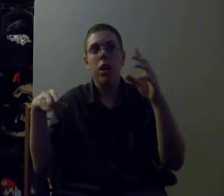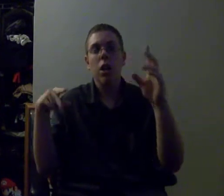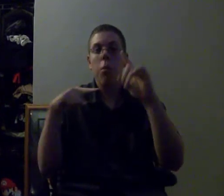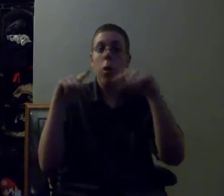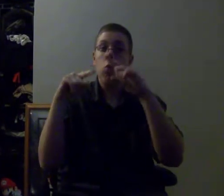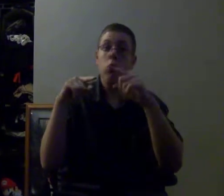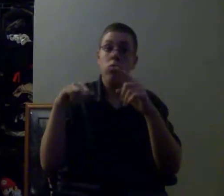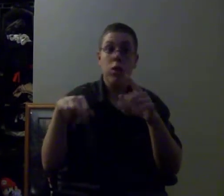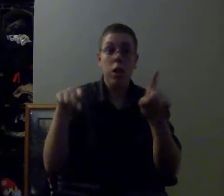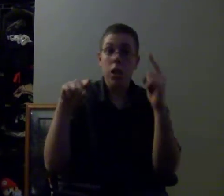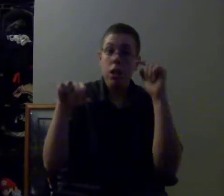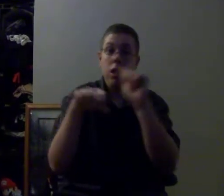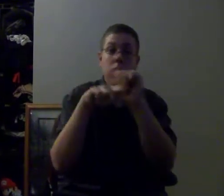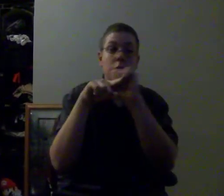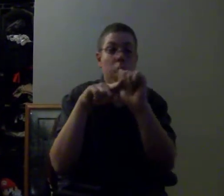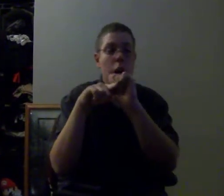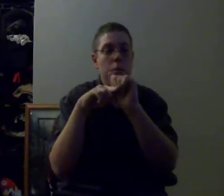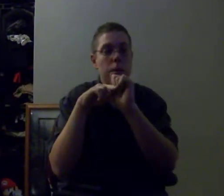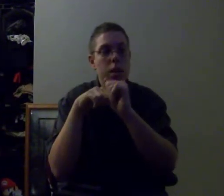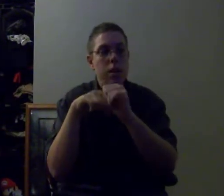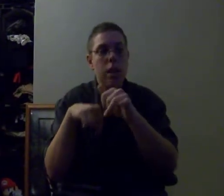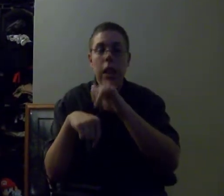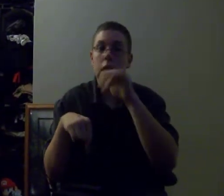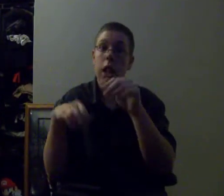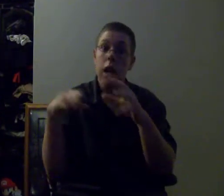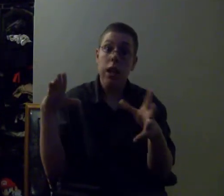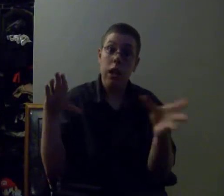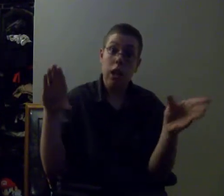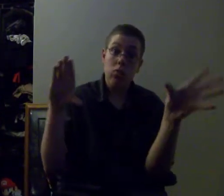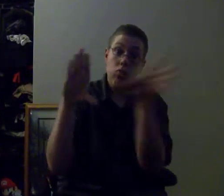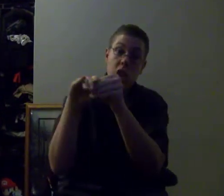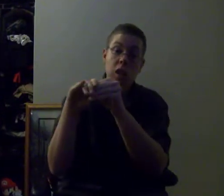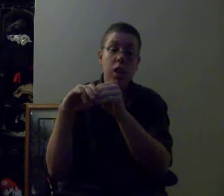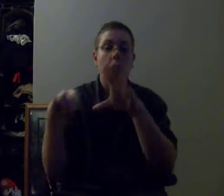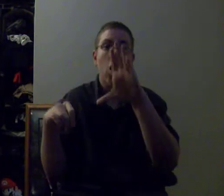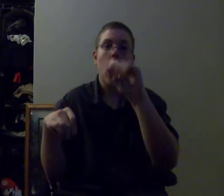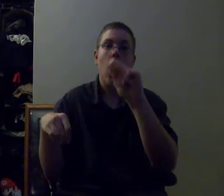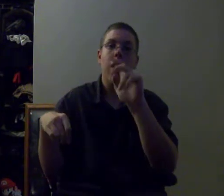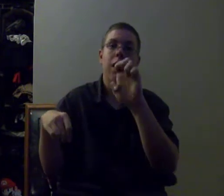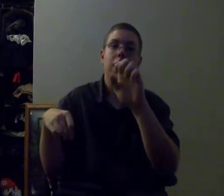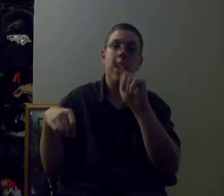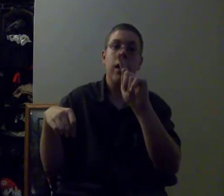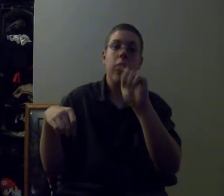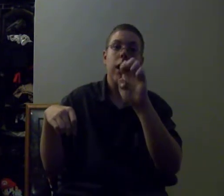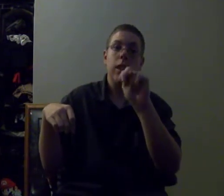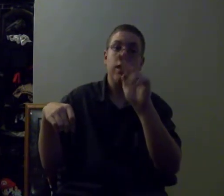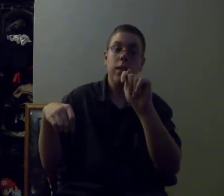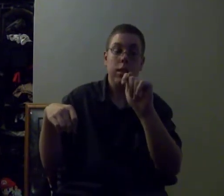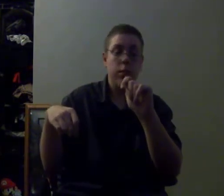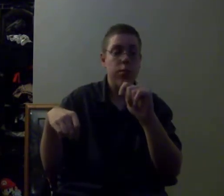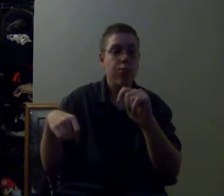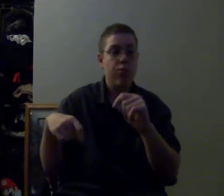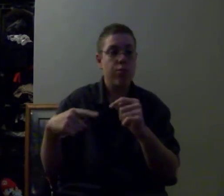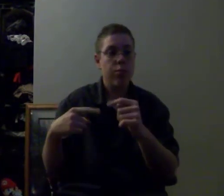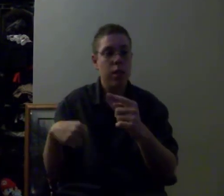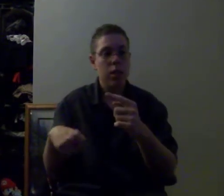want your students to read, but you end up kind of giving them a mixed bag of reading assignments that don't have any real coherence